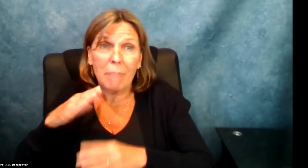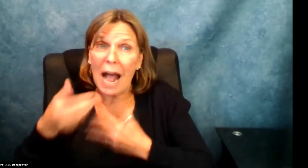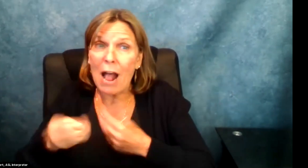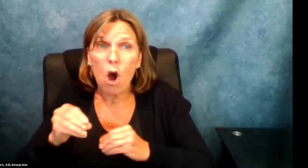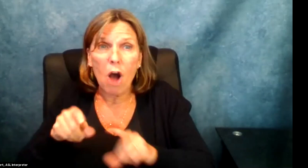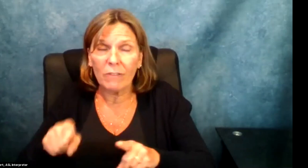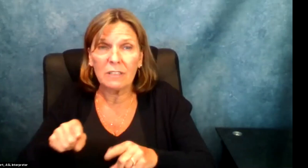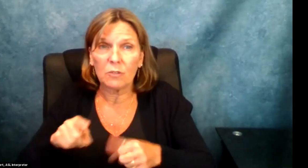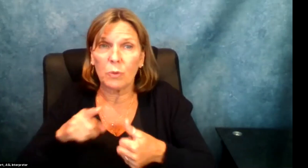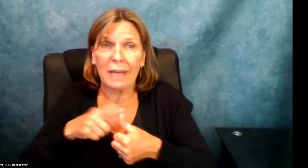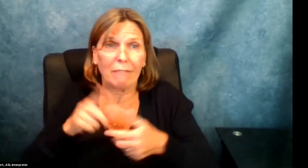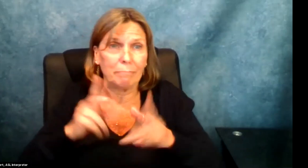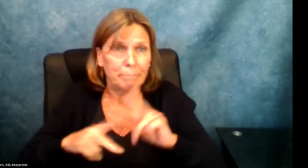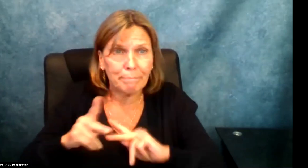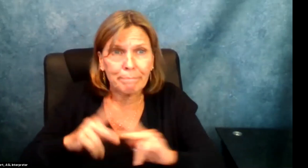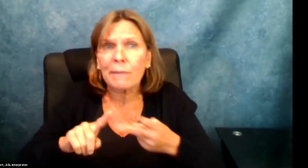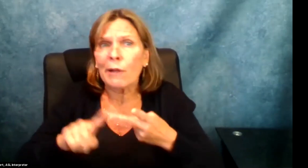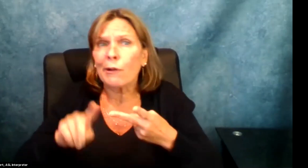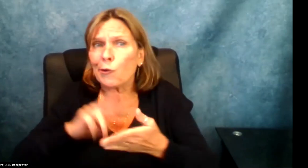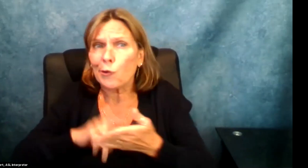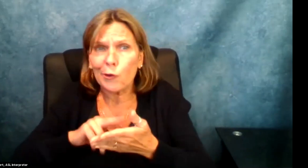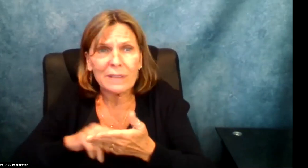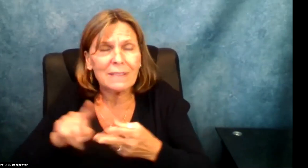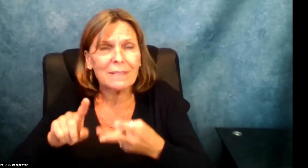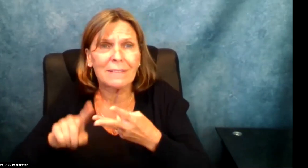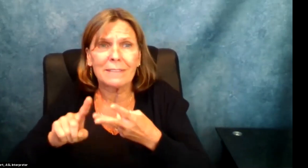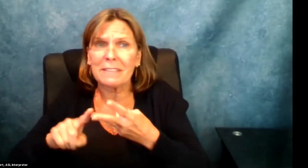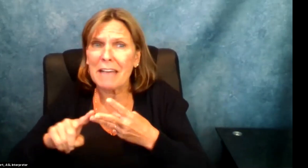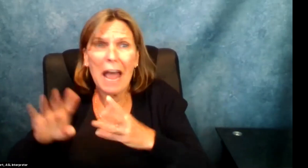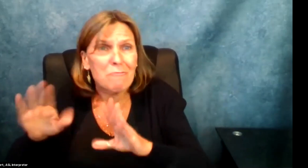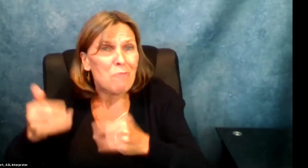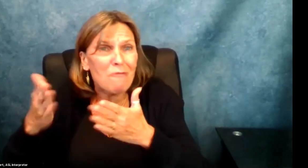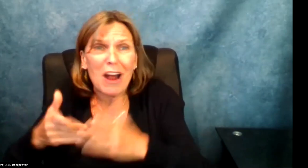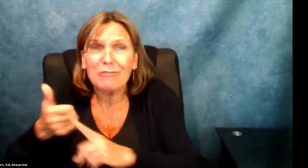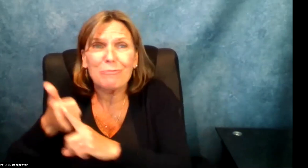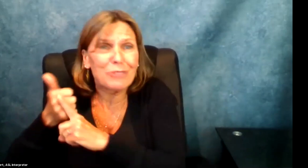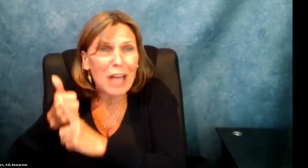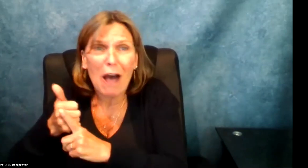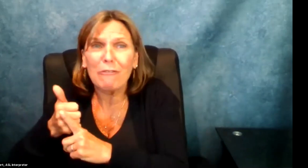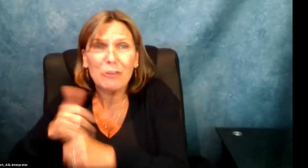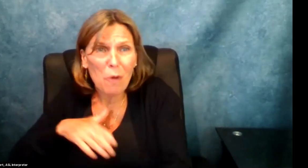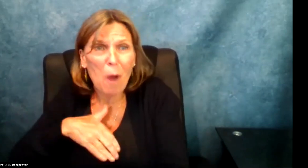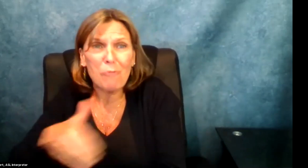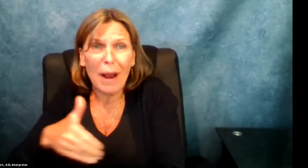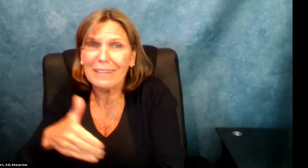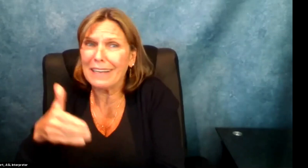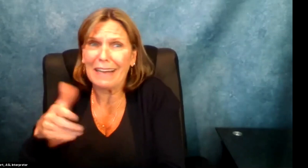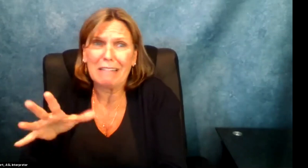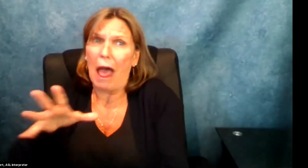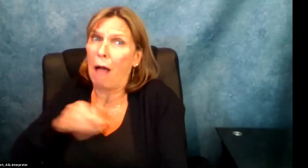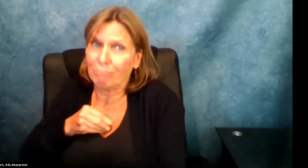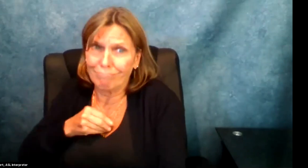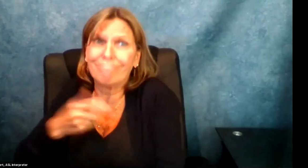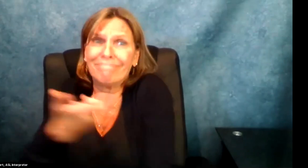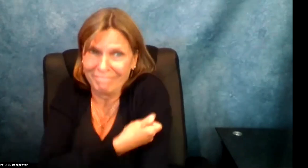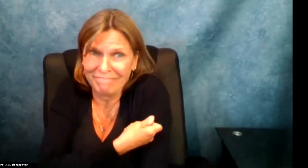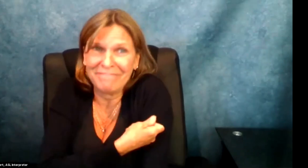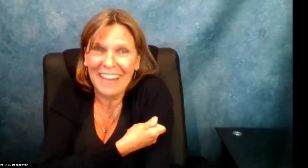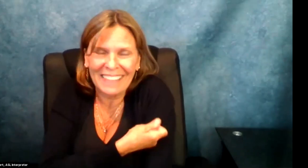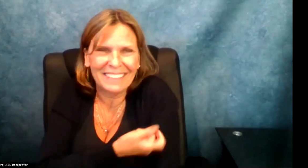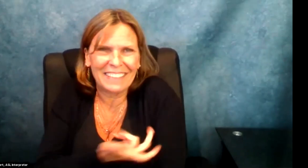nurses and providers who are currently pregnant who jumped right into the vaccine as well. So no hesitation